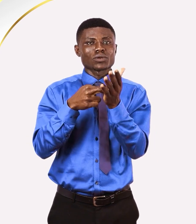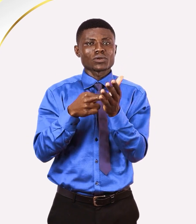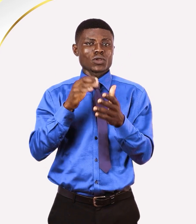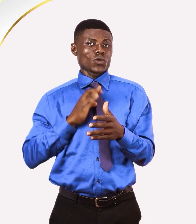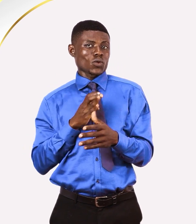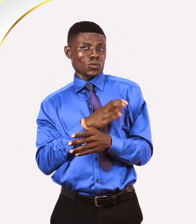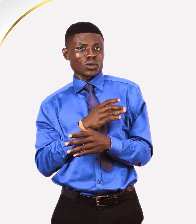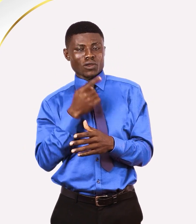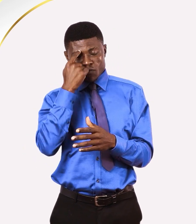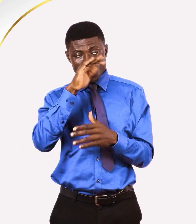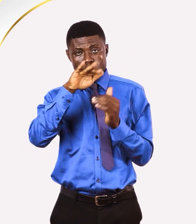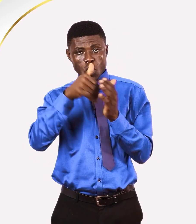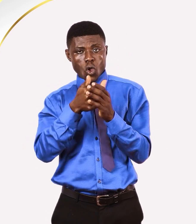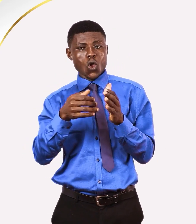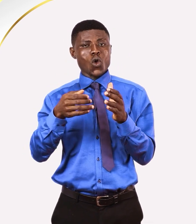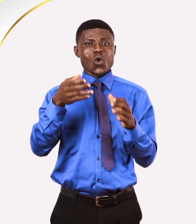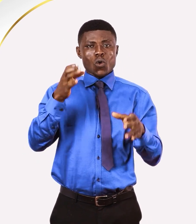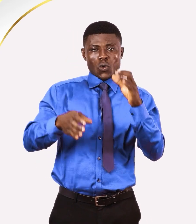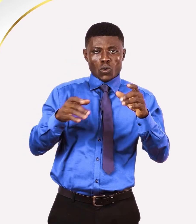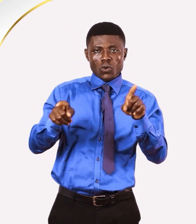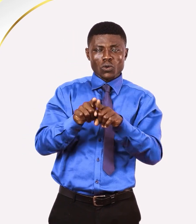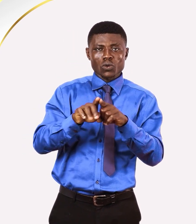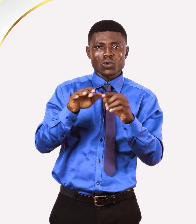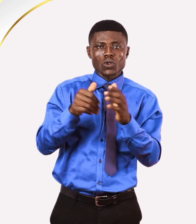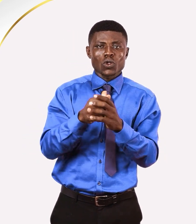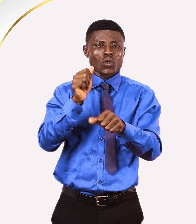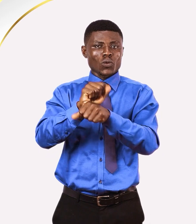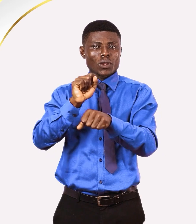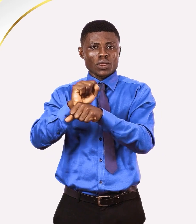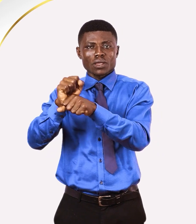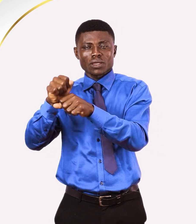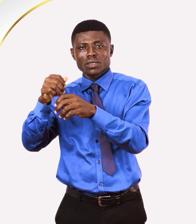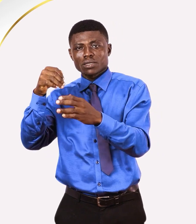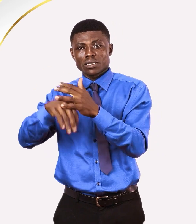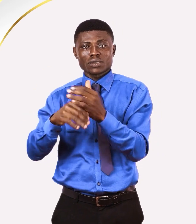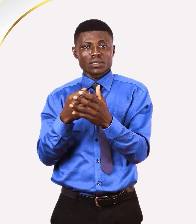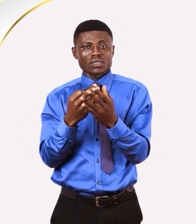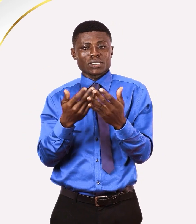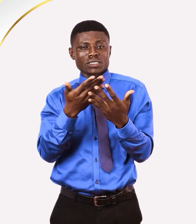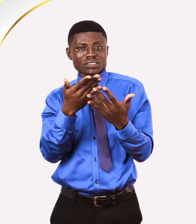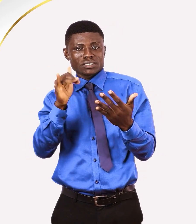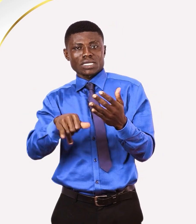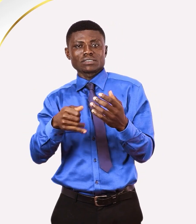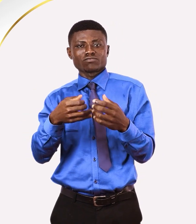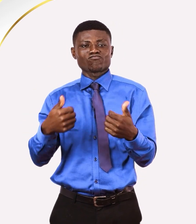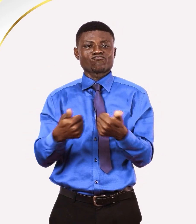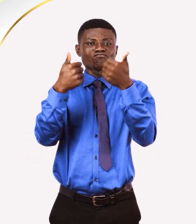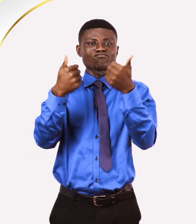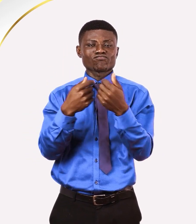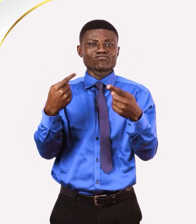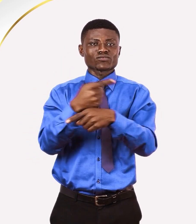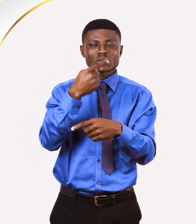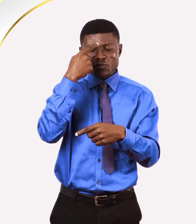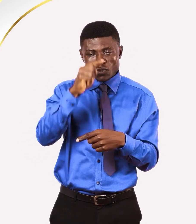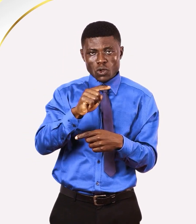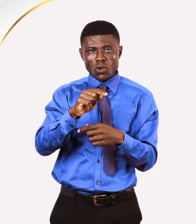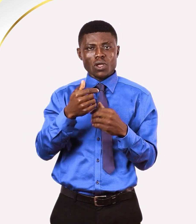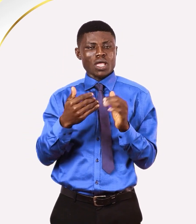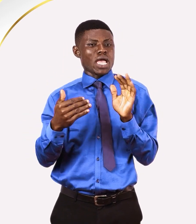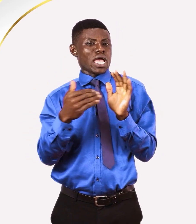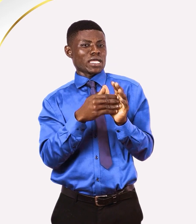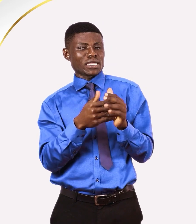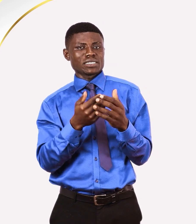the Commission before all the courts and all statutory bodies in cases or disputes for and